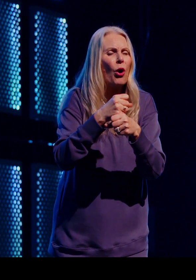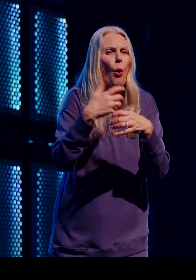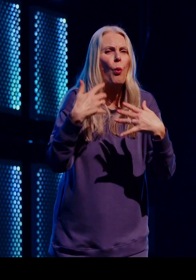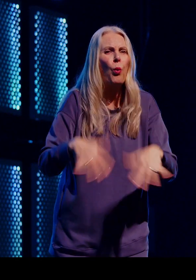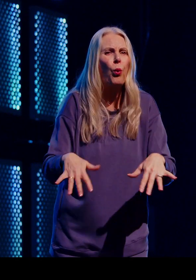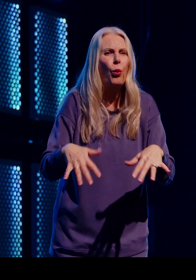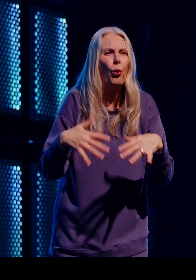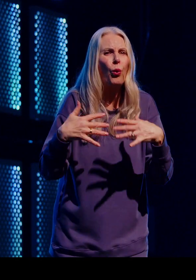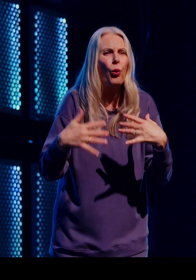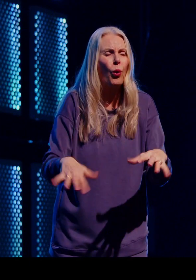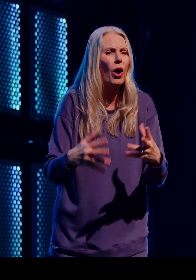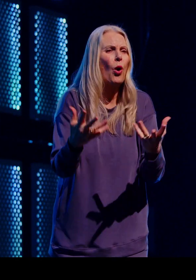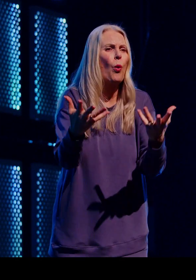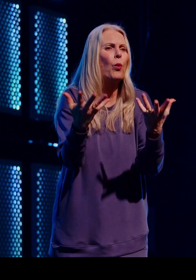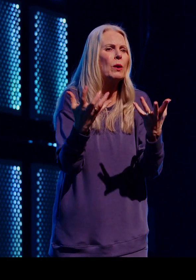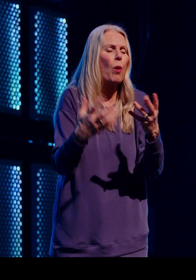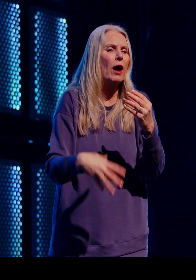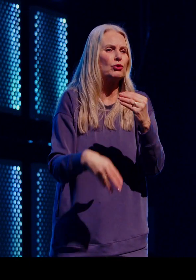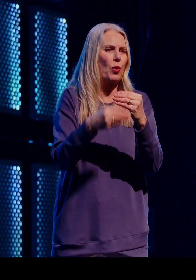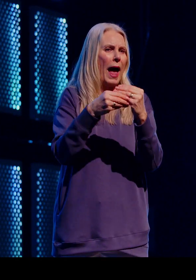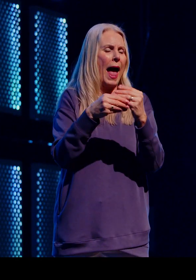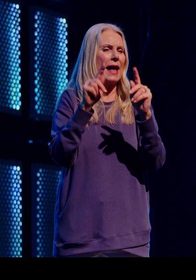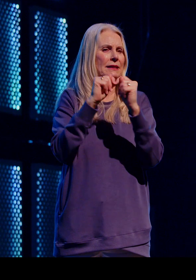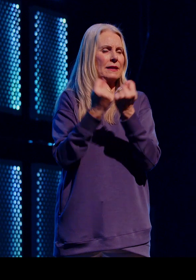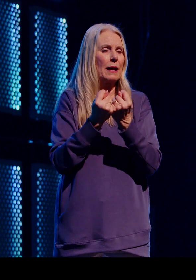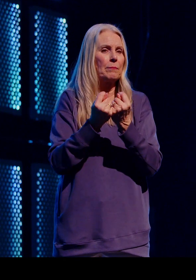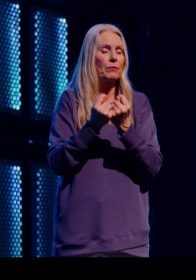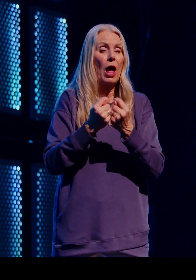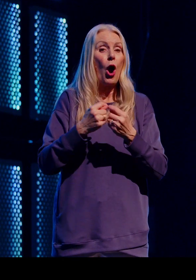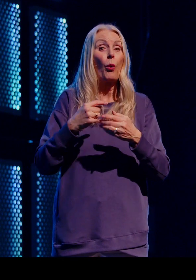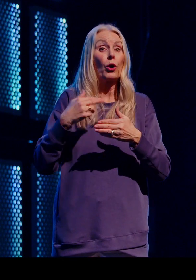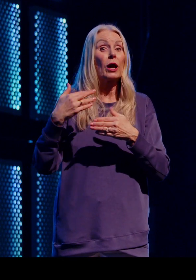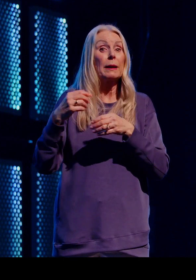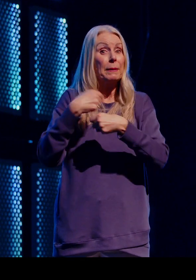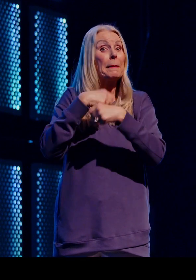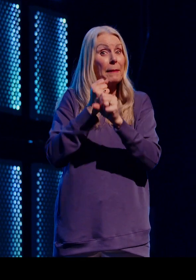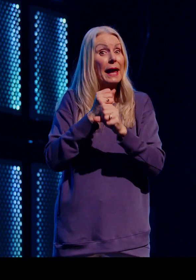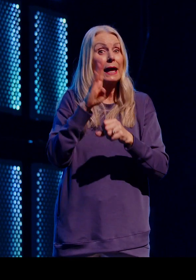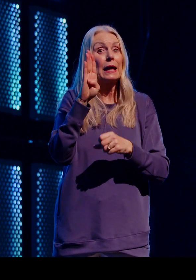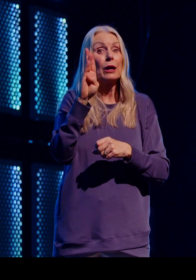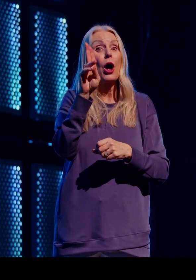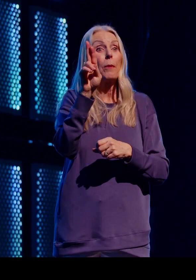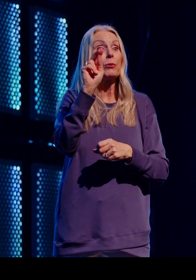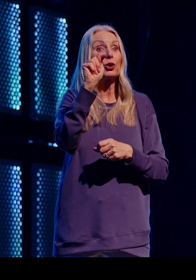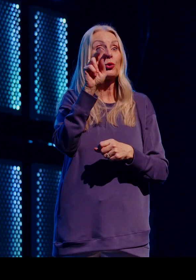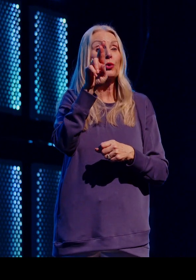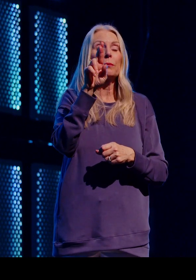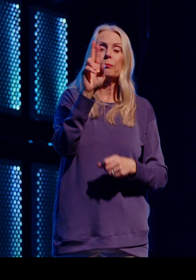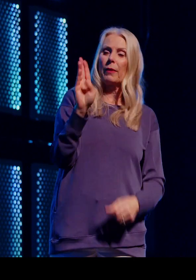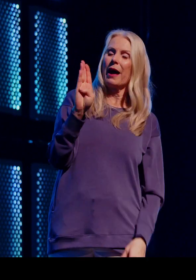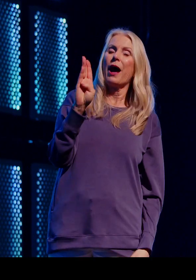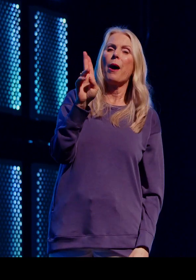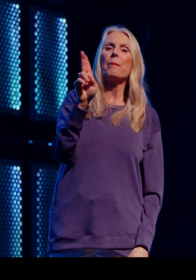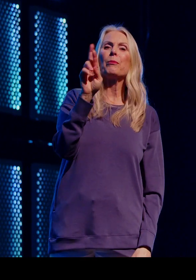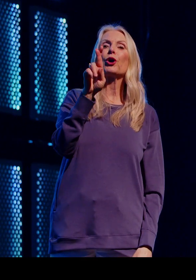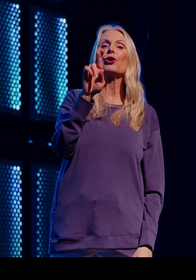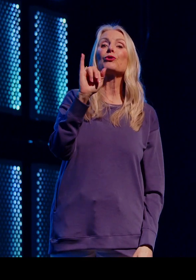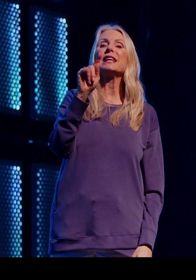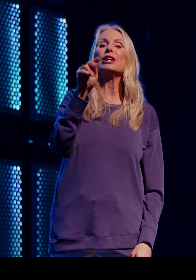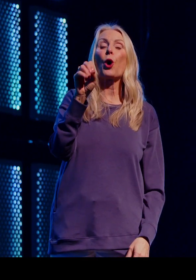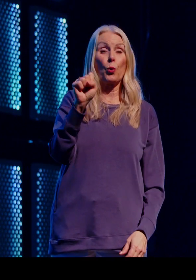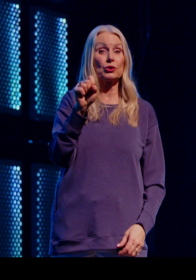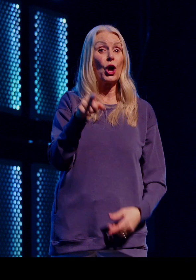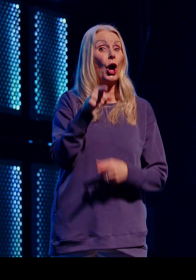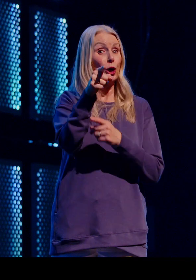And we're just looking to add to the team. We're going to be rolling burritos on Sunday morning. We just need a team to help roll them up. And don't worry, you get paid by